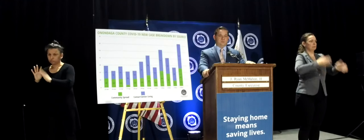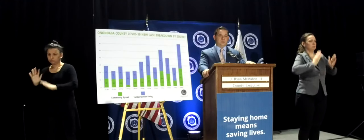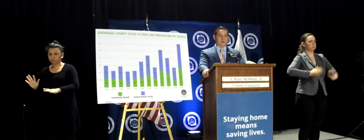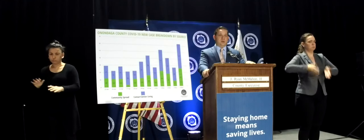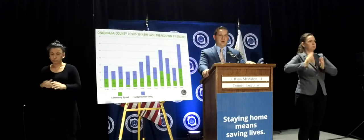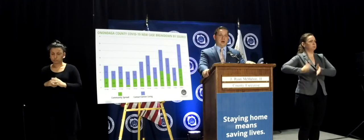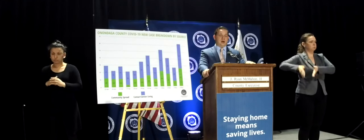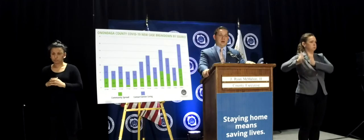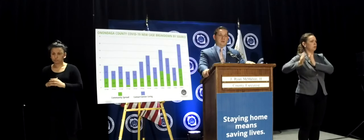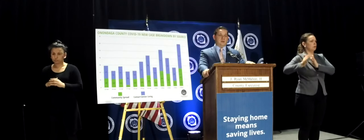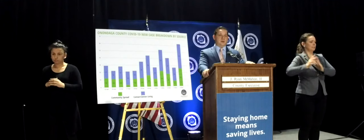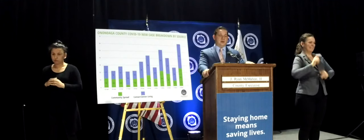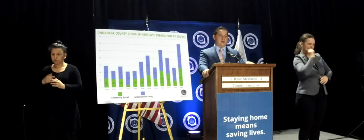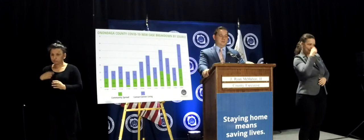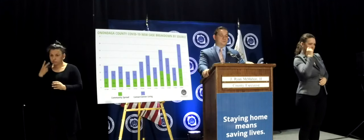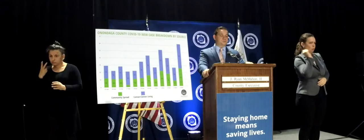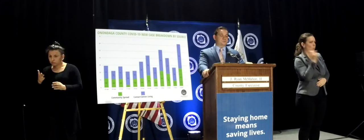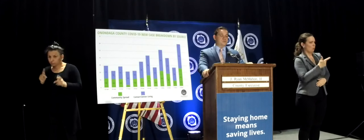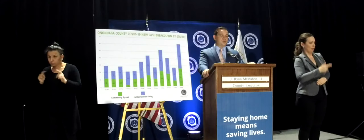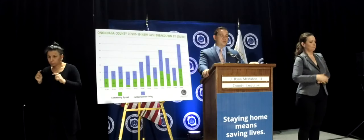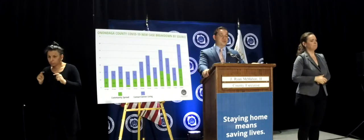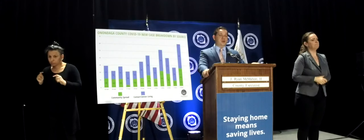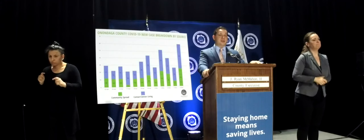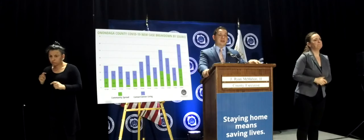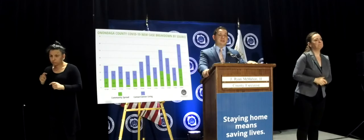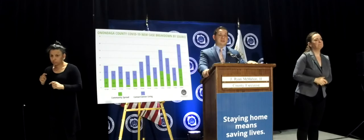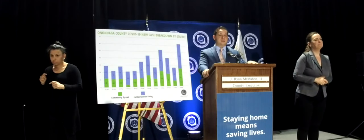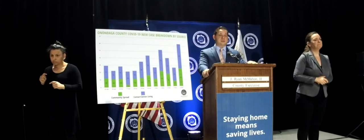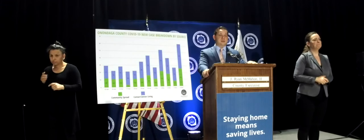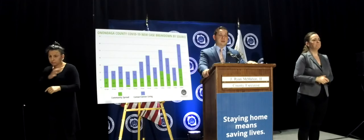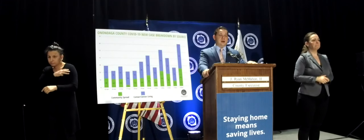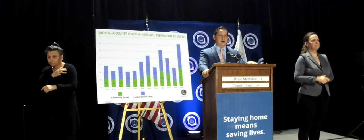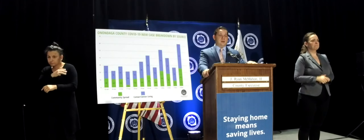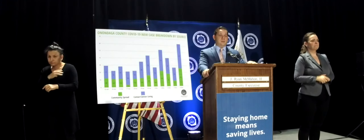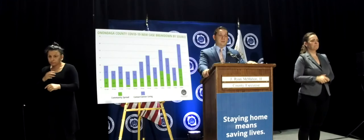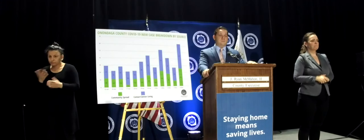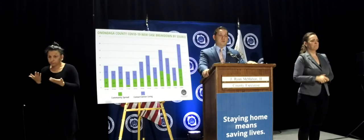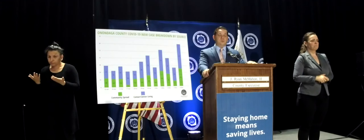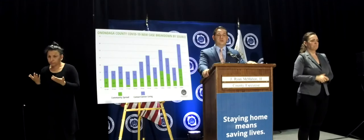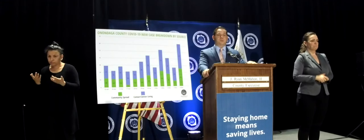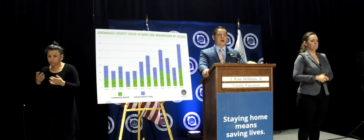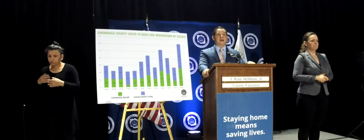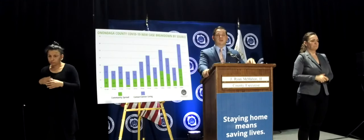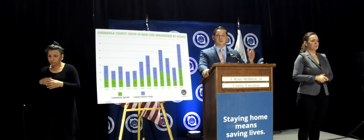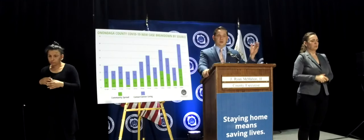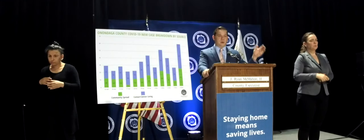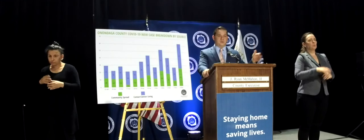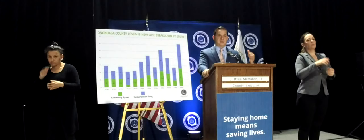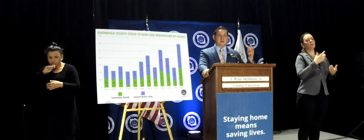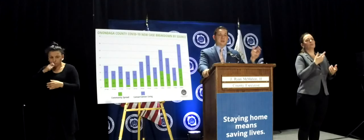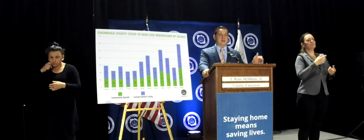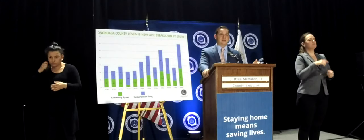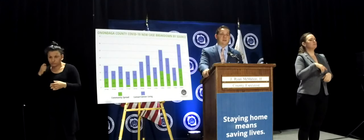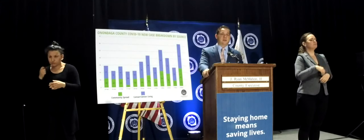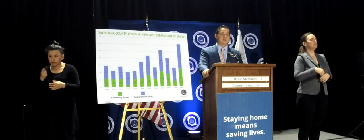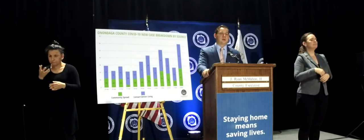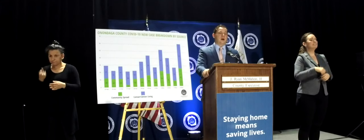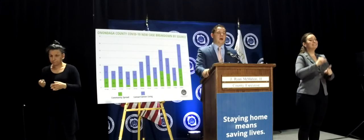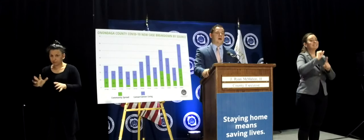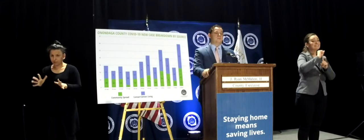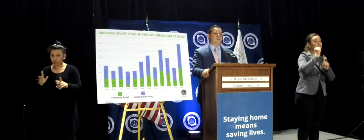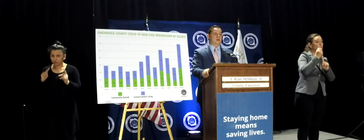numbers, and in certain cases, you'd be surprised who's underrepresented in the